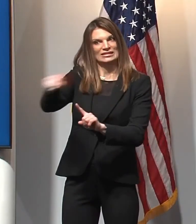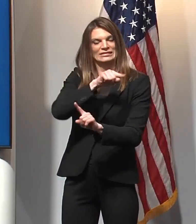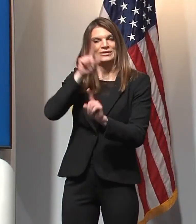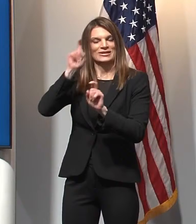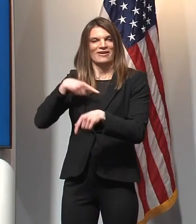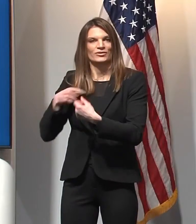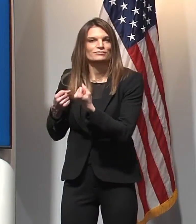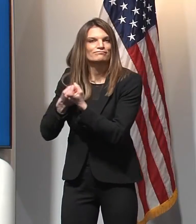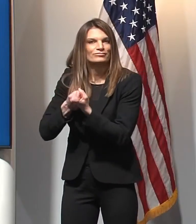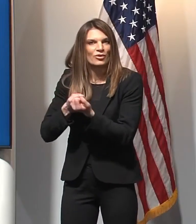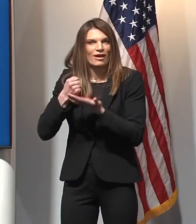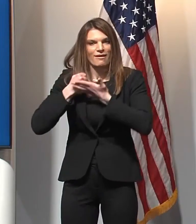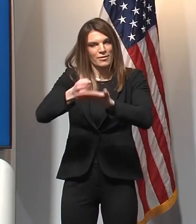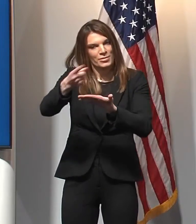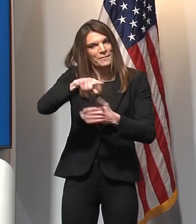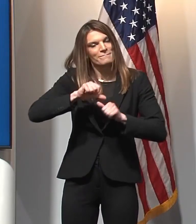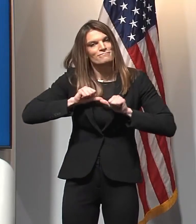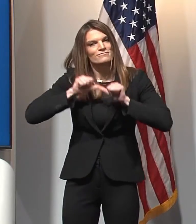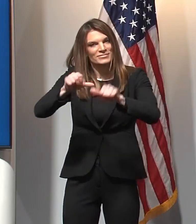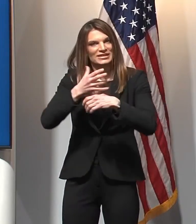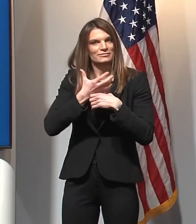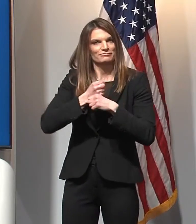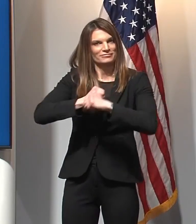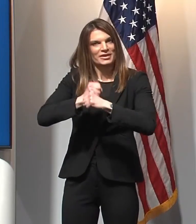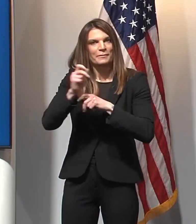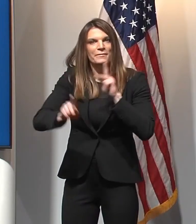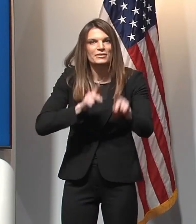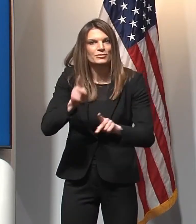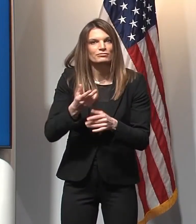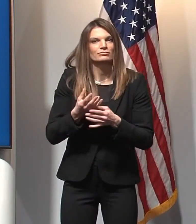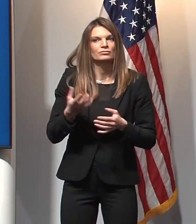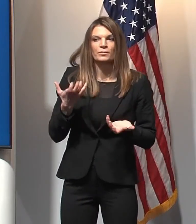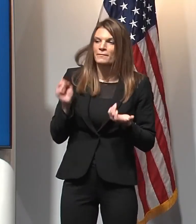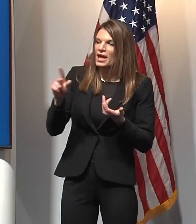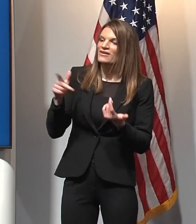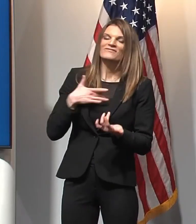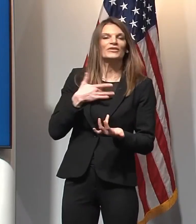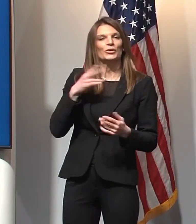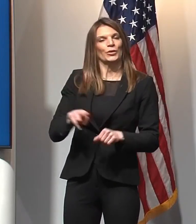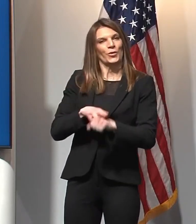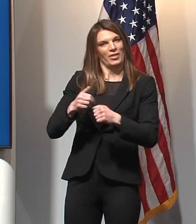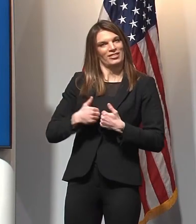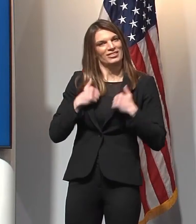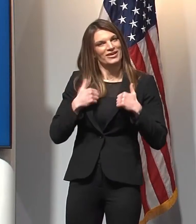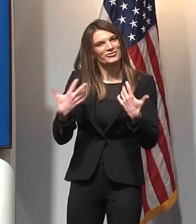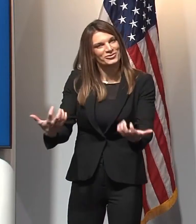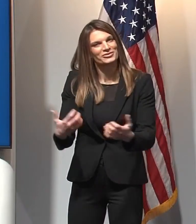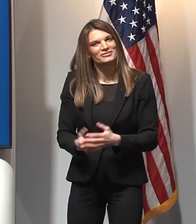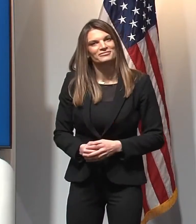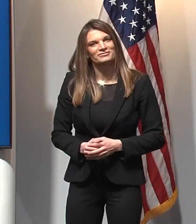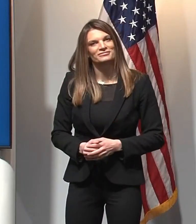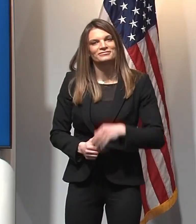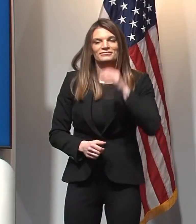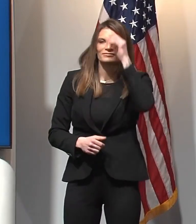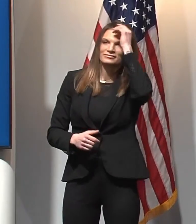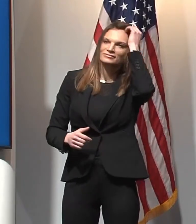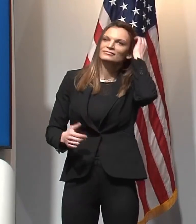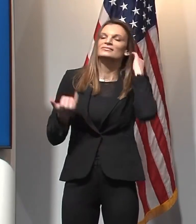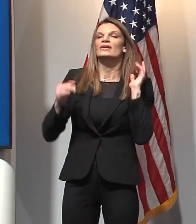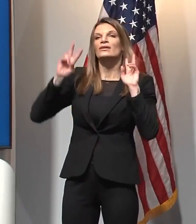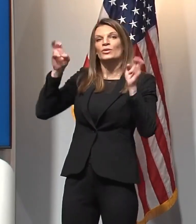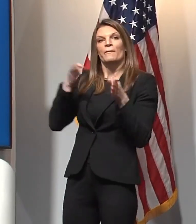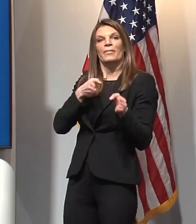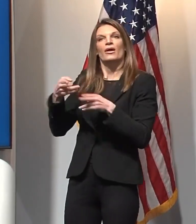need to keep people safe as they return to normal day-to-day activities. Now, the American Rescue Plan will send